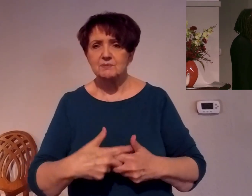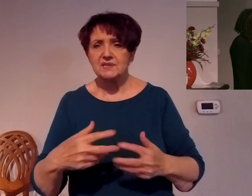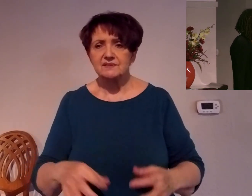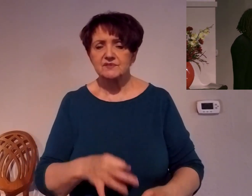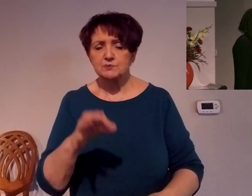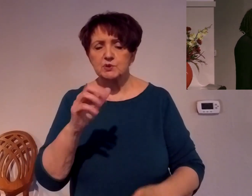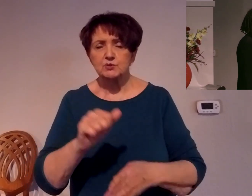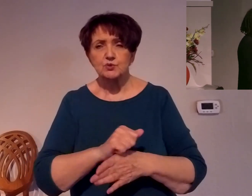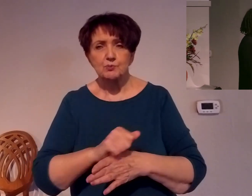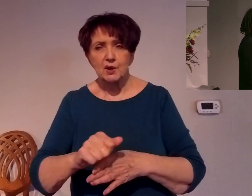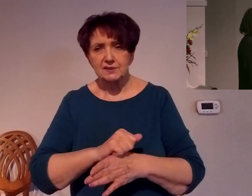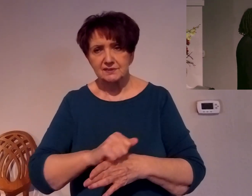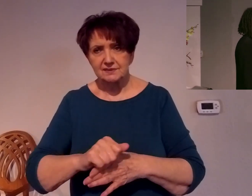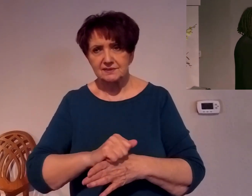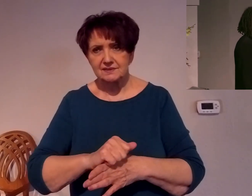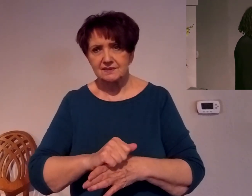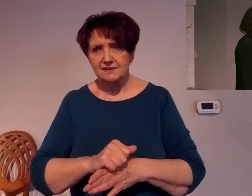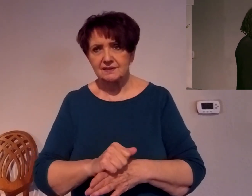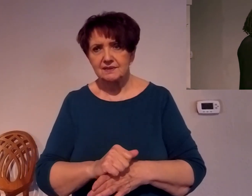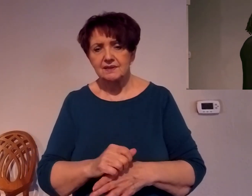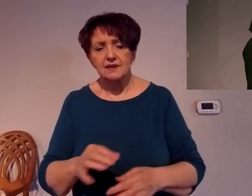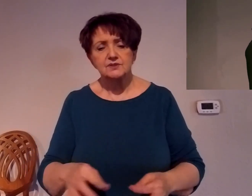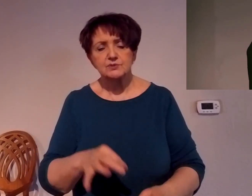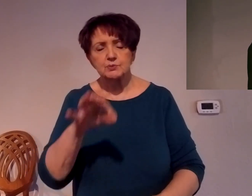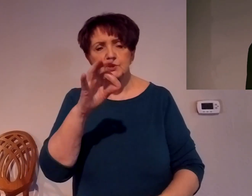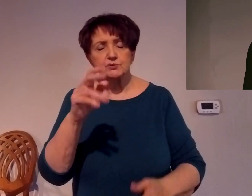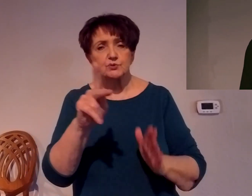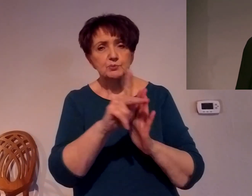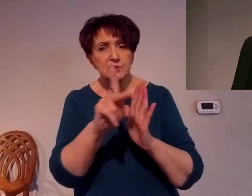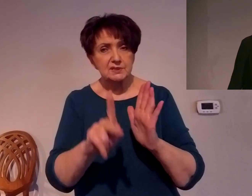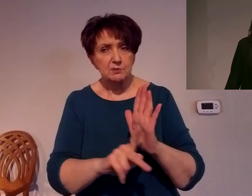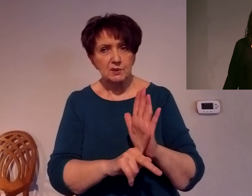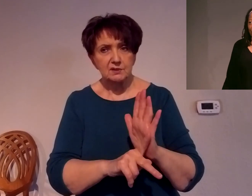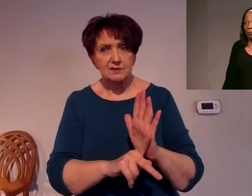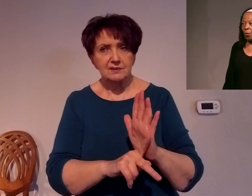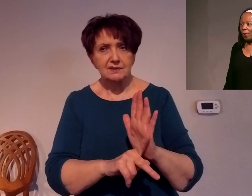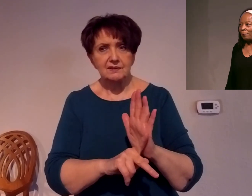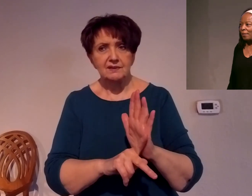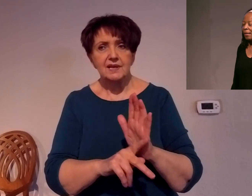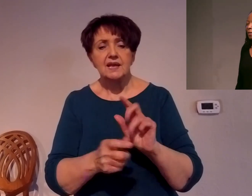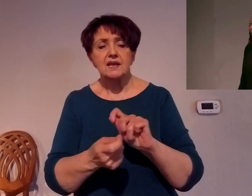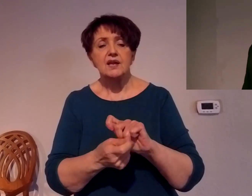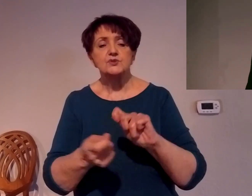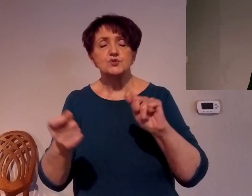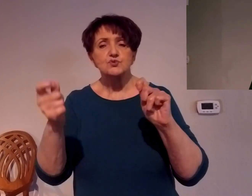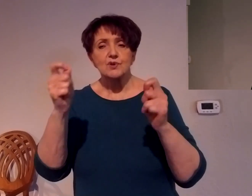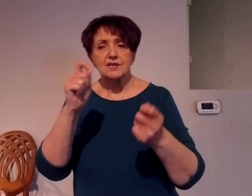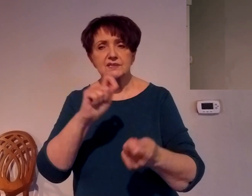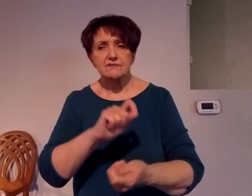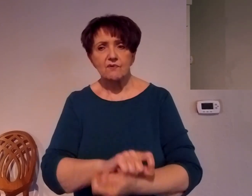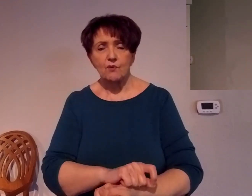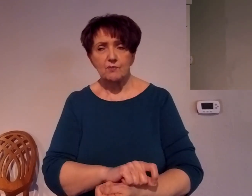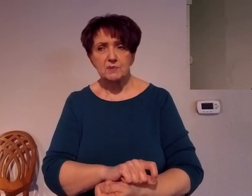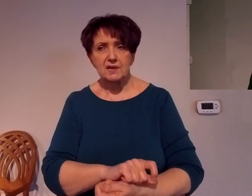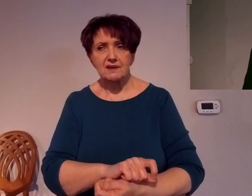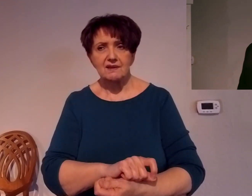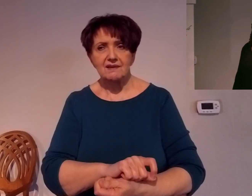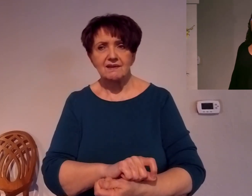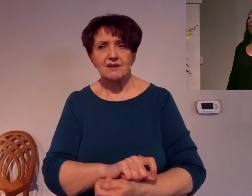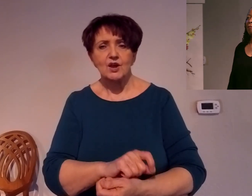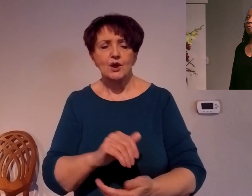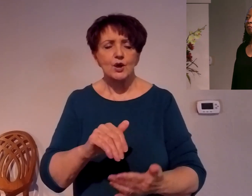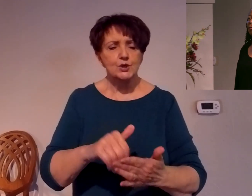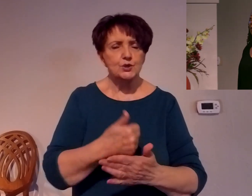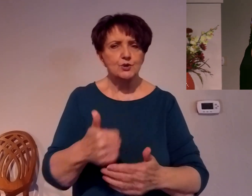spiritual practice and spiritual principle and transformed it into a